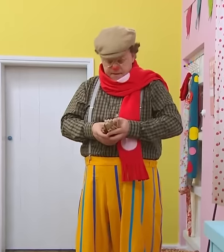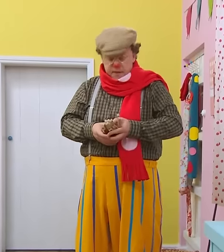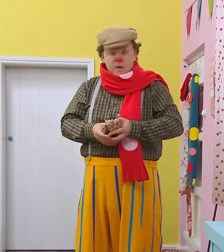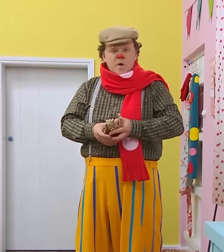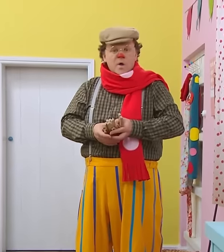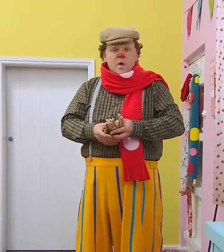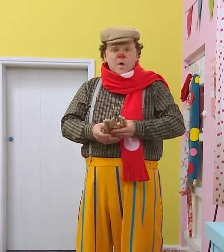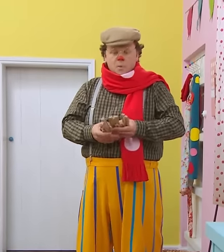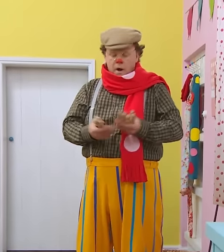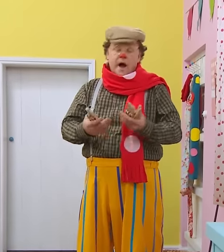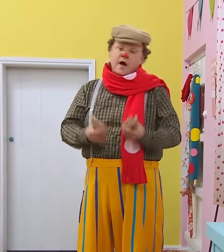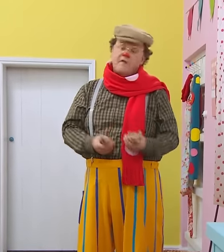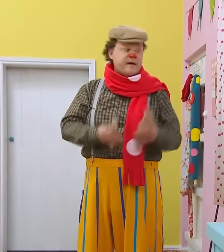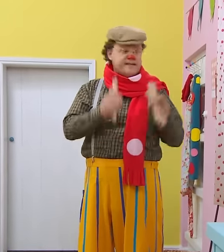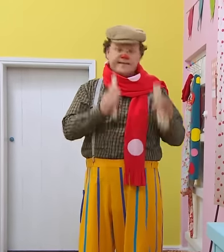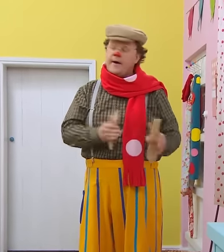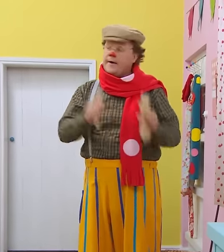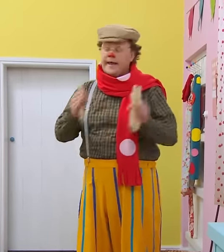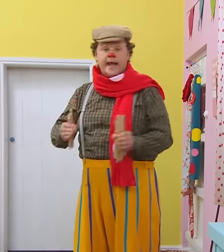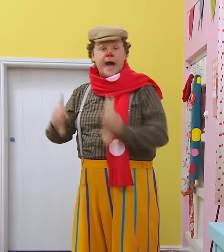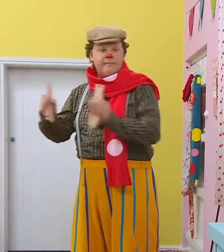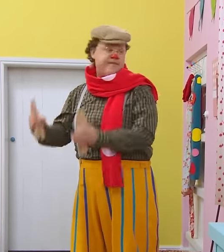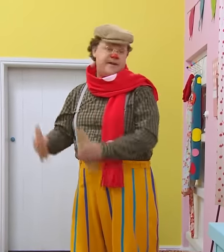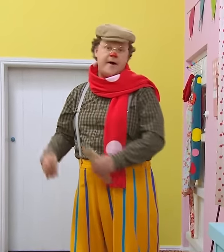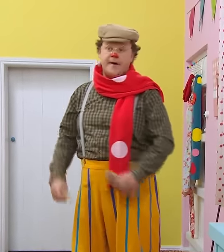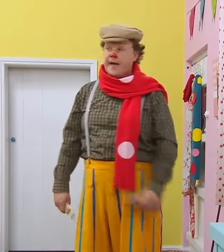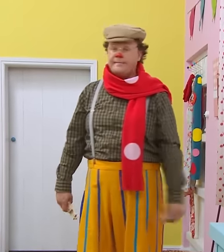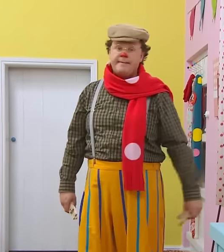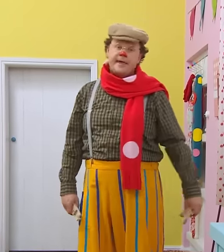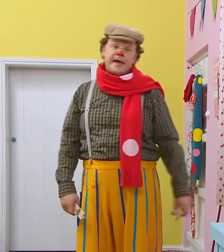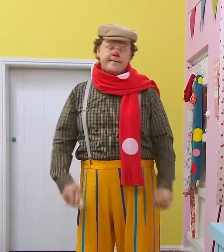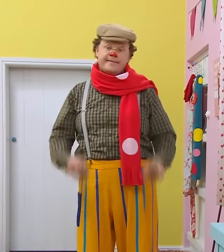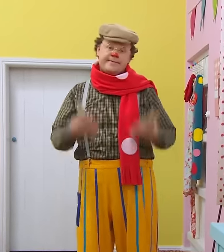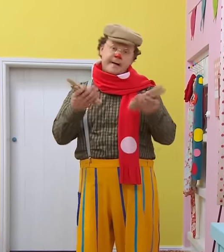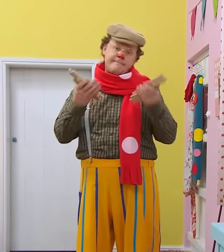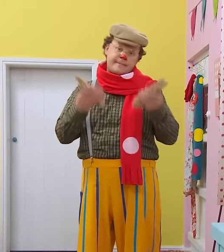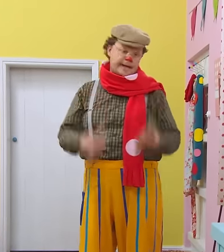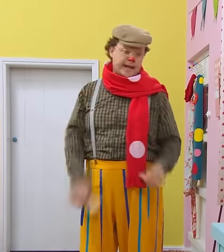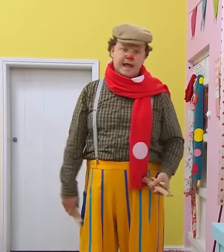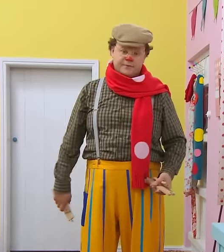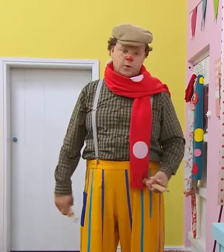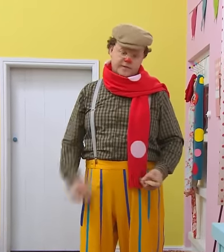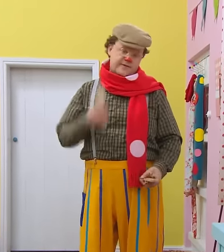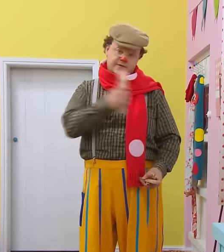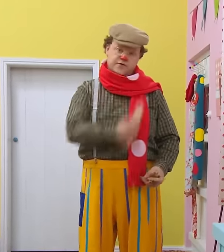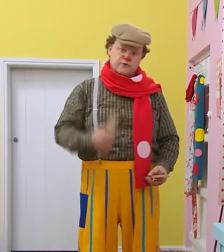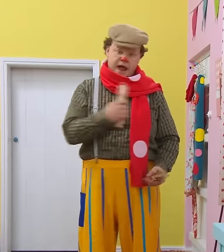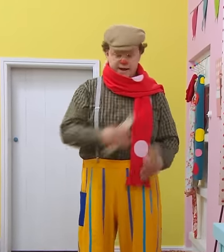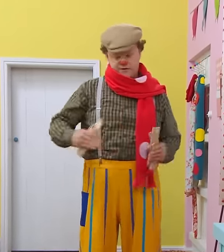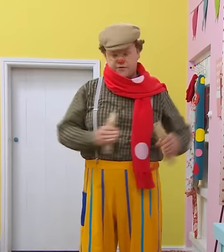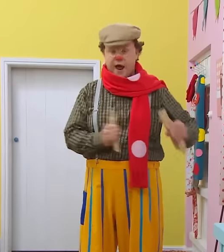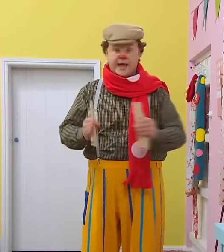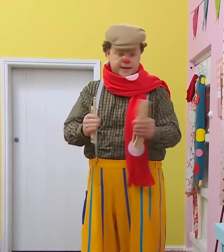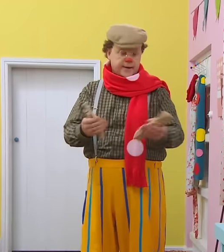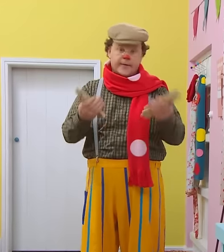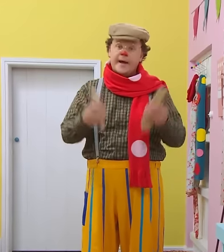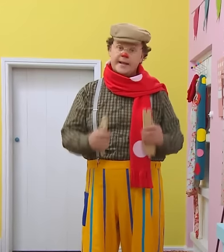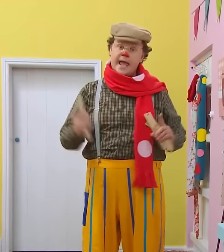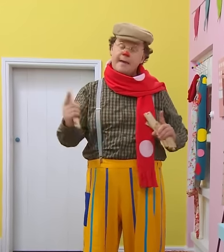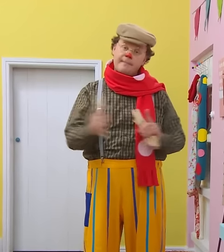are you doing? Well, I've been tidying up, haven't I? I mean, somebody left all of this train track near